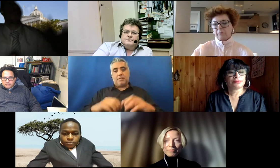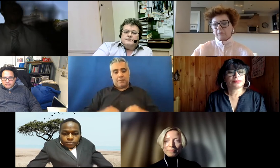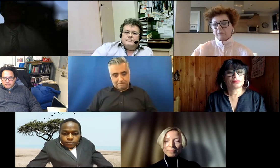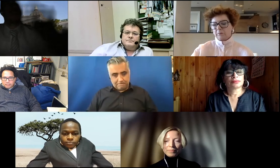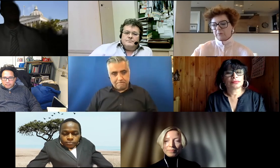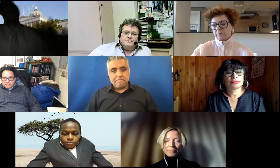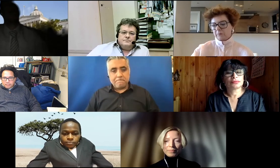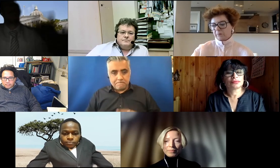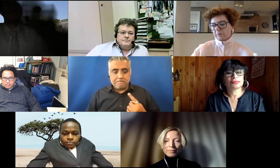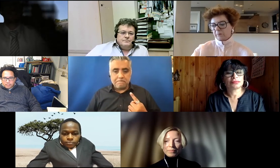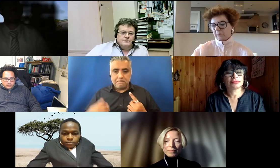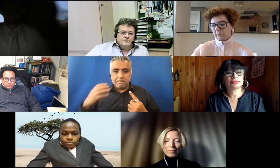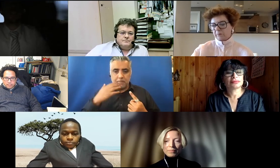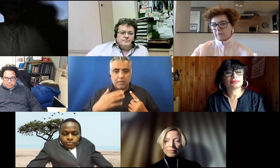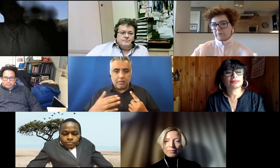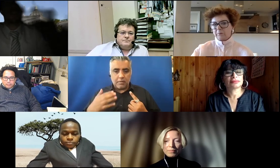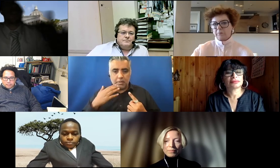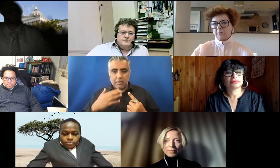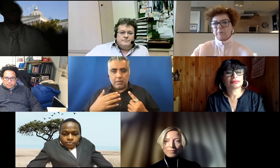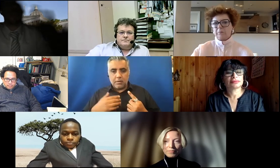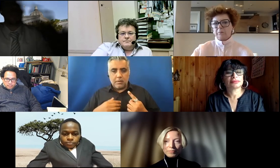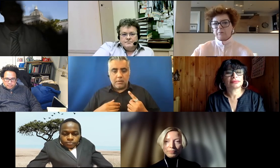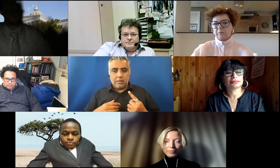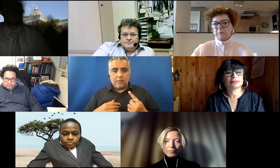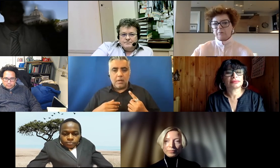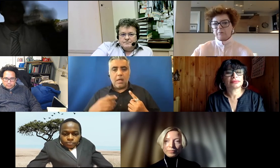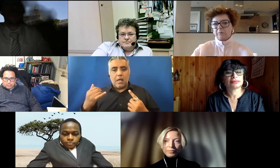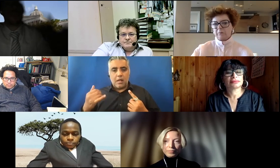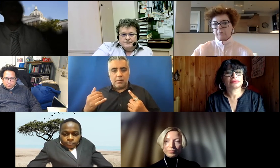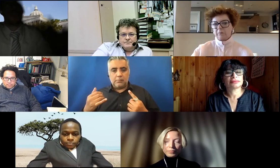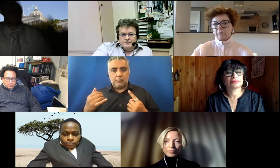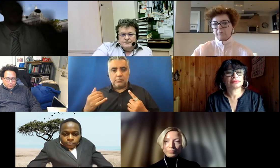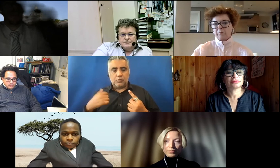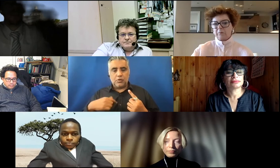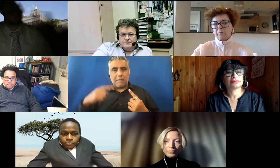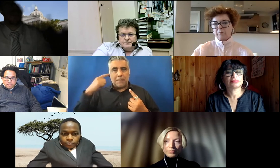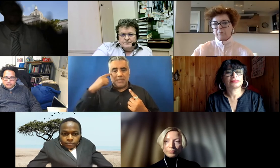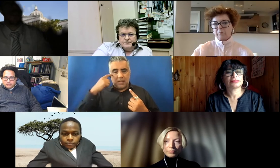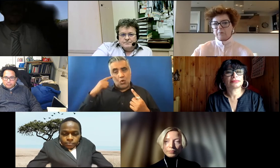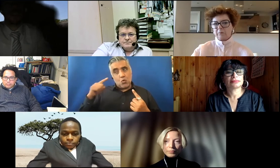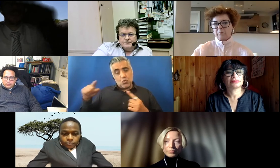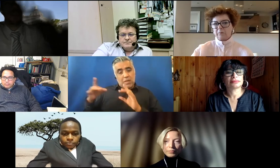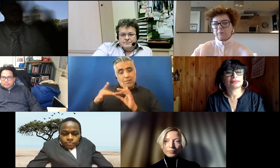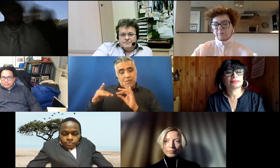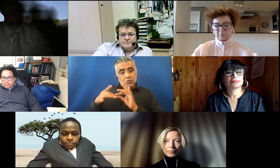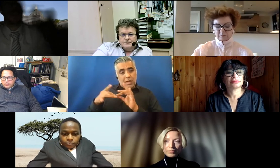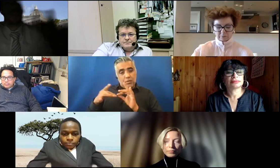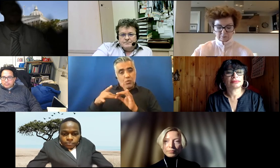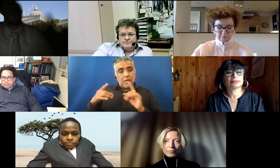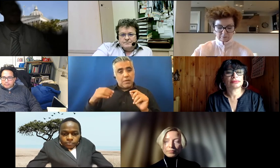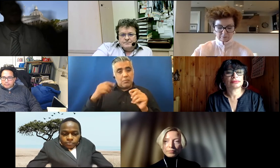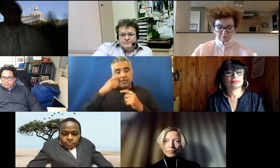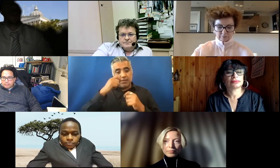Mm-hmm. Oh, well organized. I love it. And what I was just thinking about as you were saying that it's interesting to